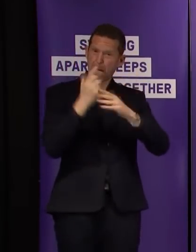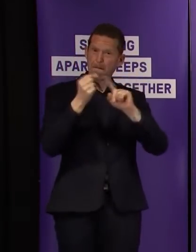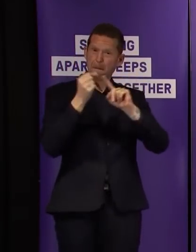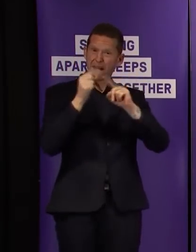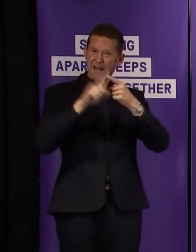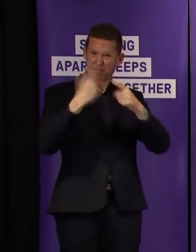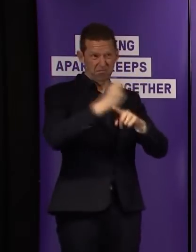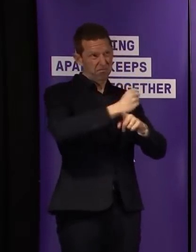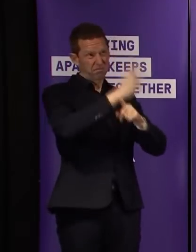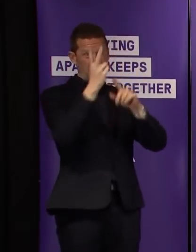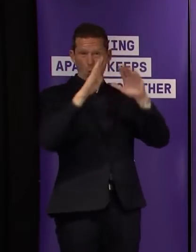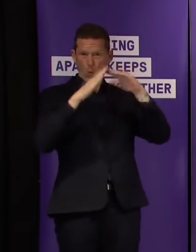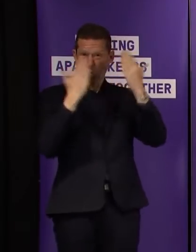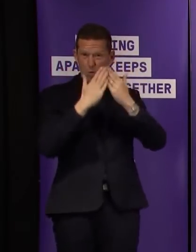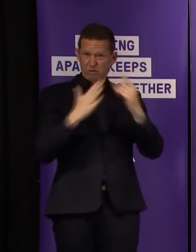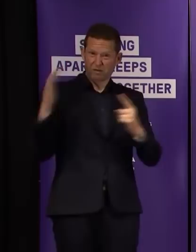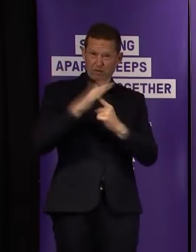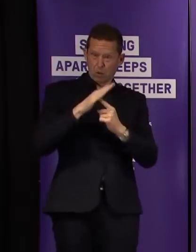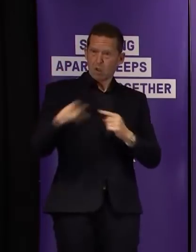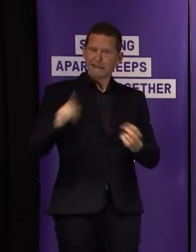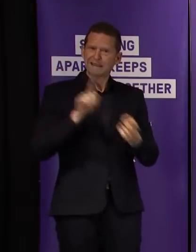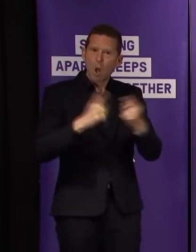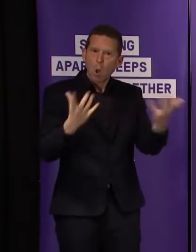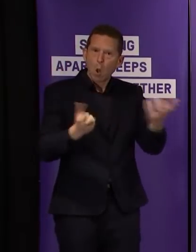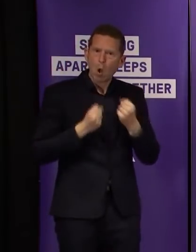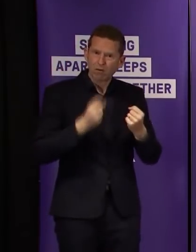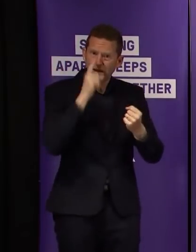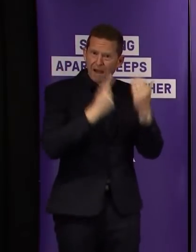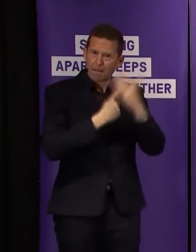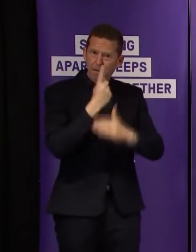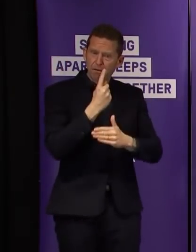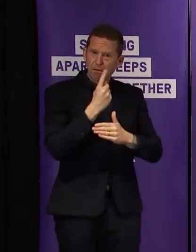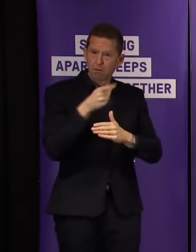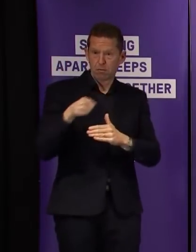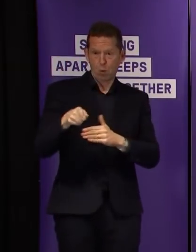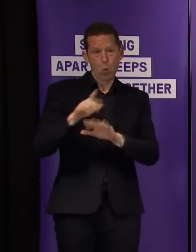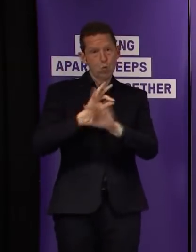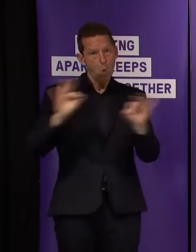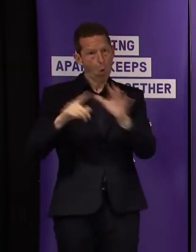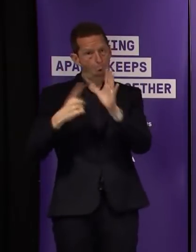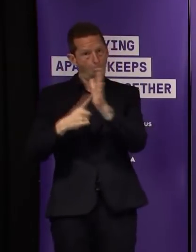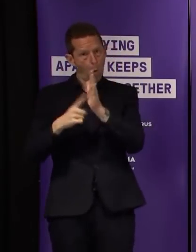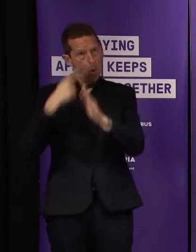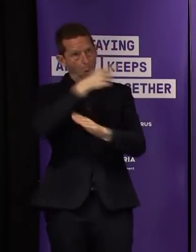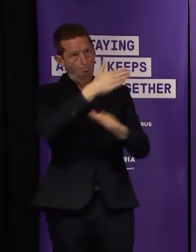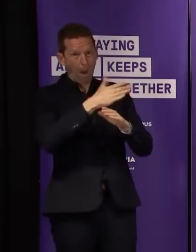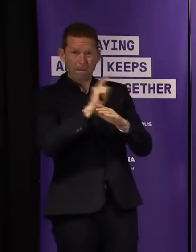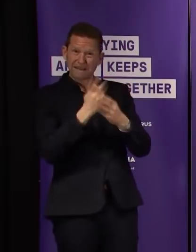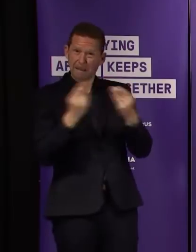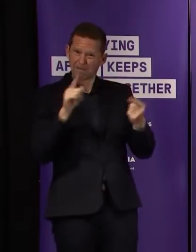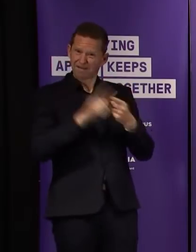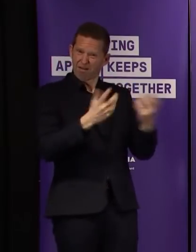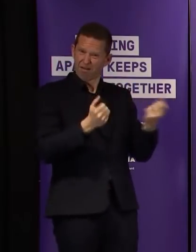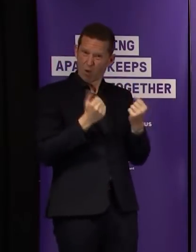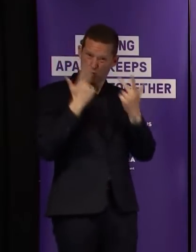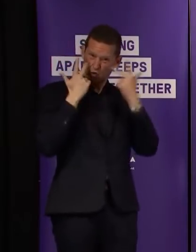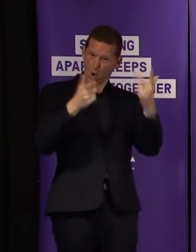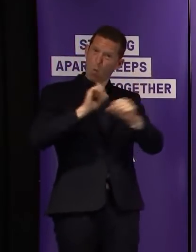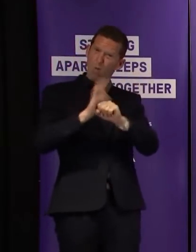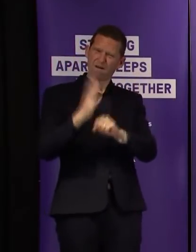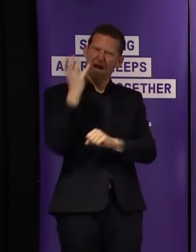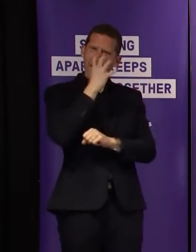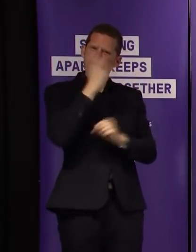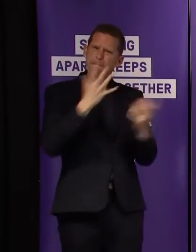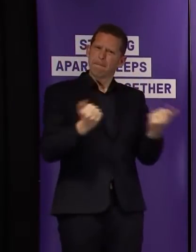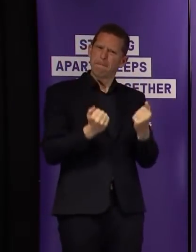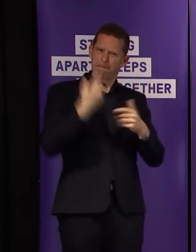world, and yet they are still contracting this virus. Not all at work, but some at work. That speaks to just how infectious this is. On aged